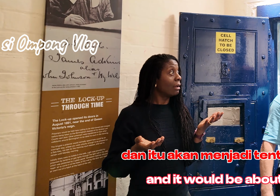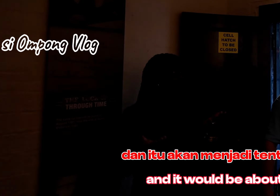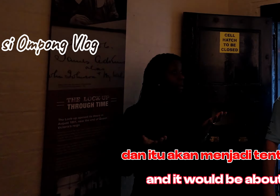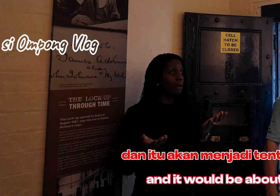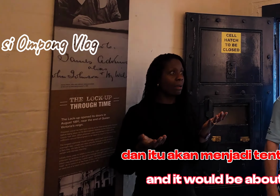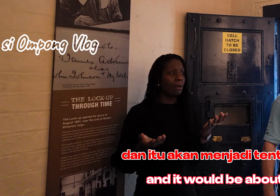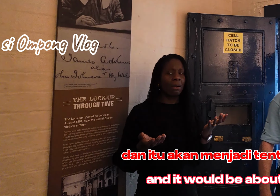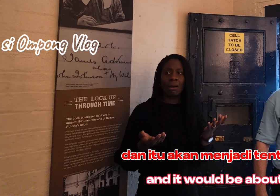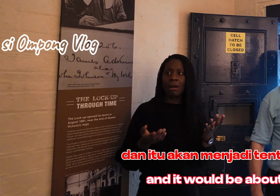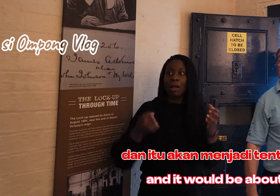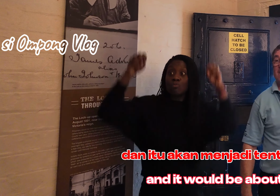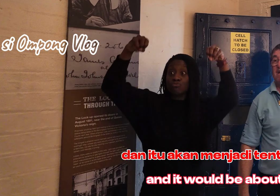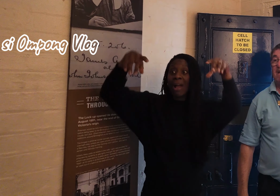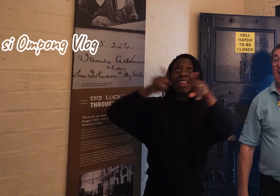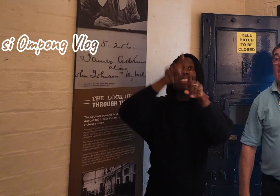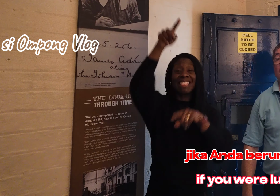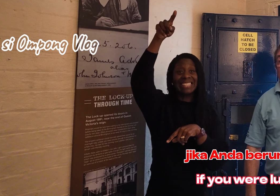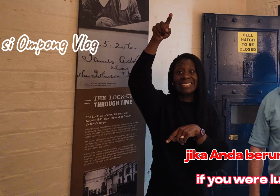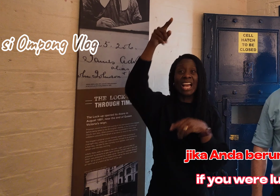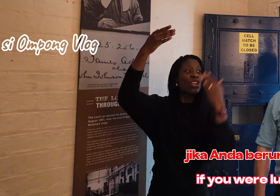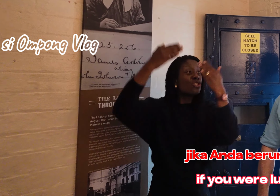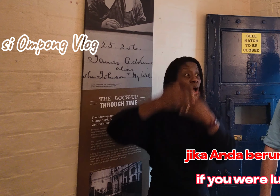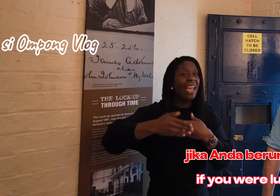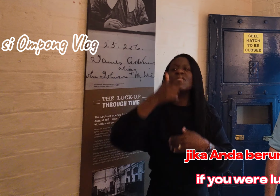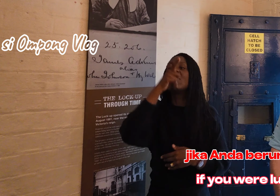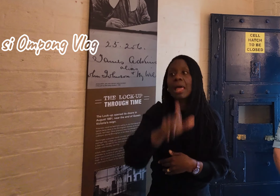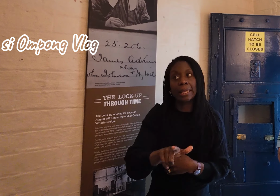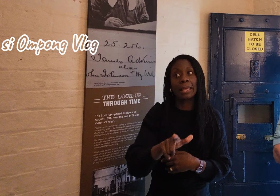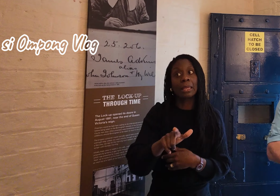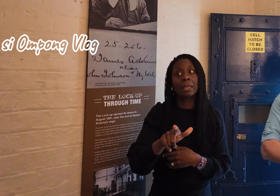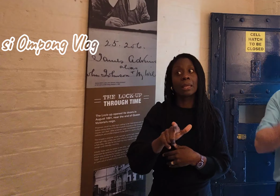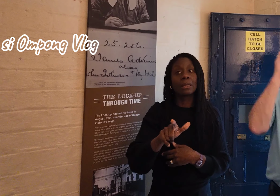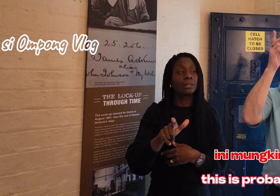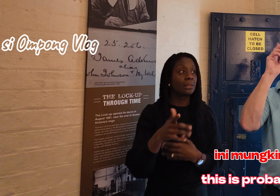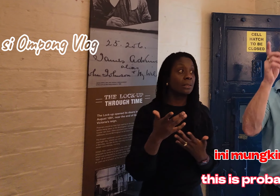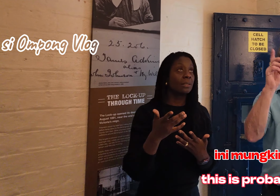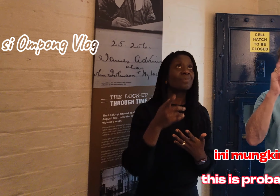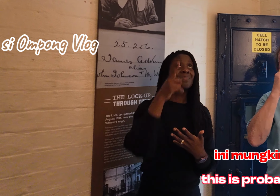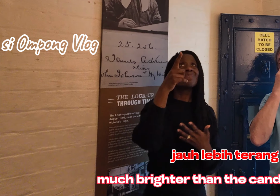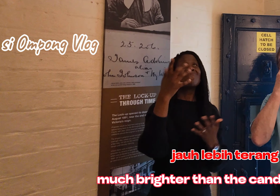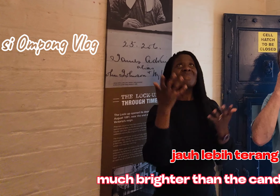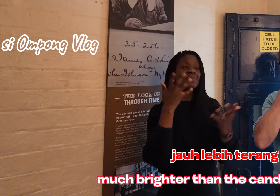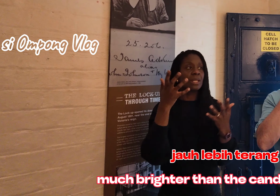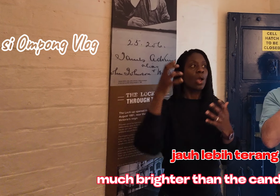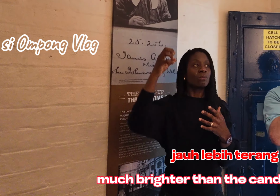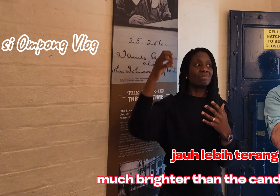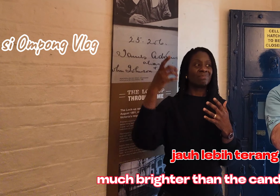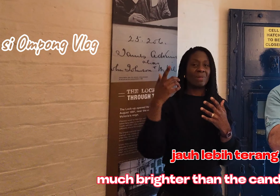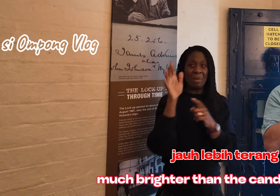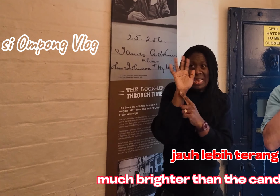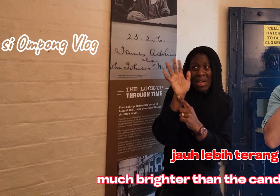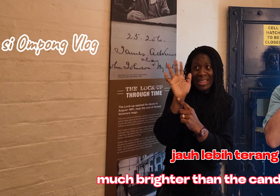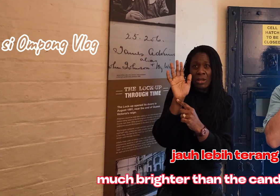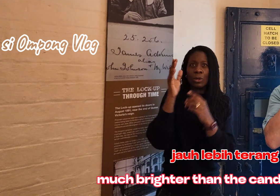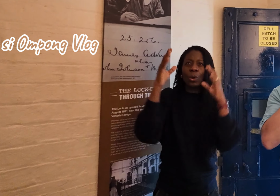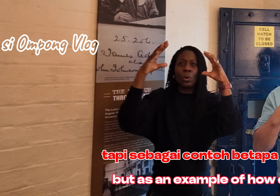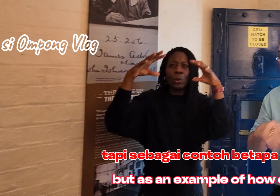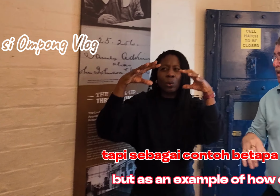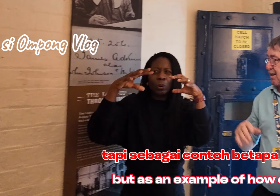and it would be about that bright, if you were lucky. This is probably much brighter than the candle would have